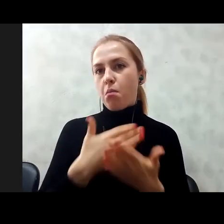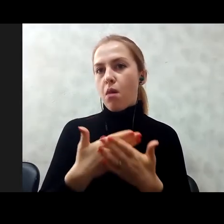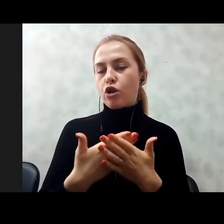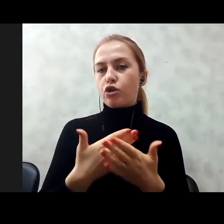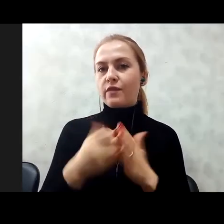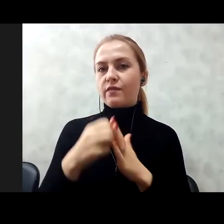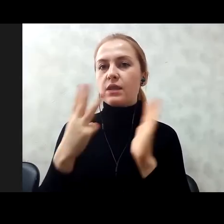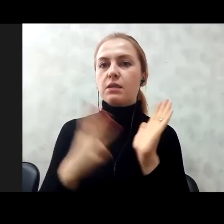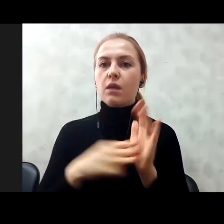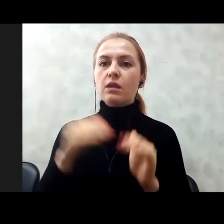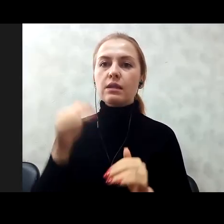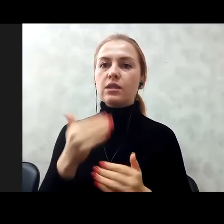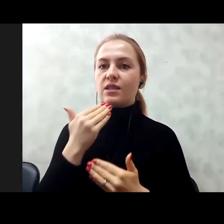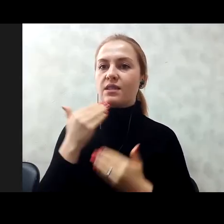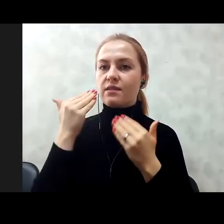about